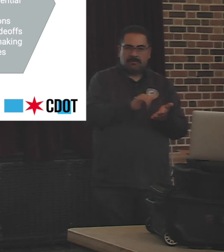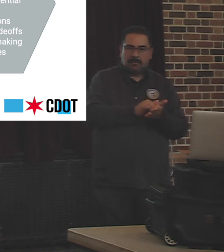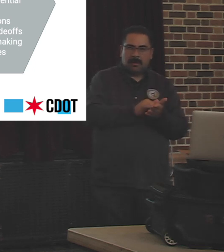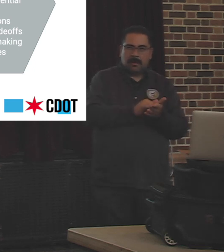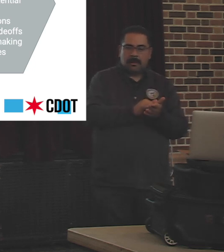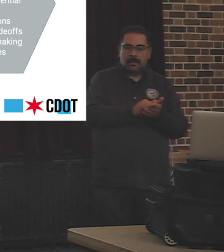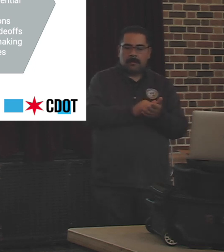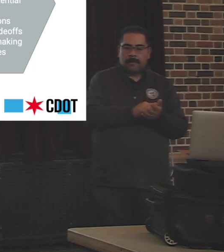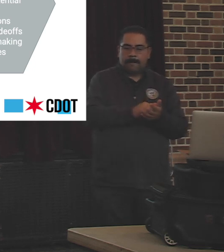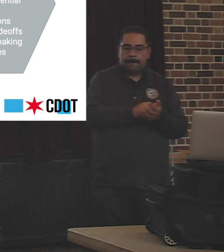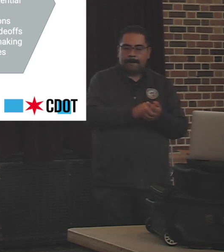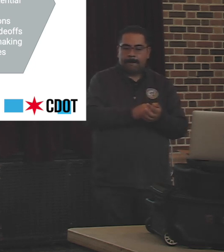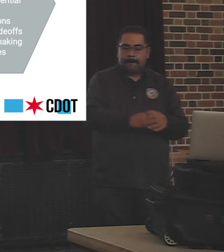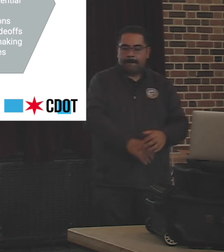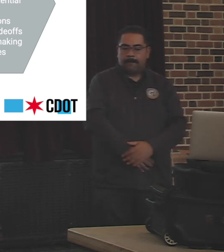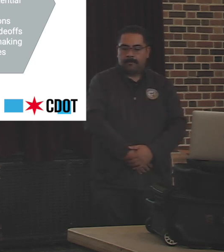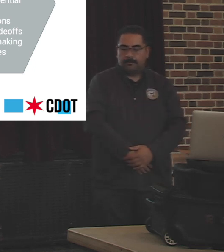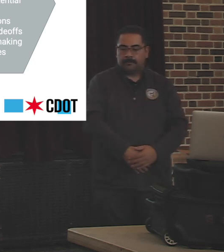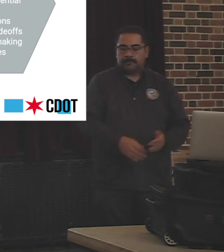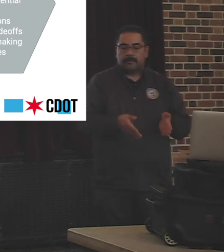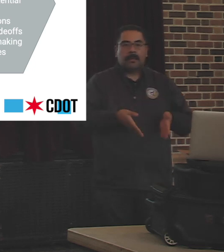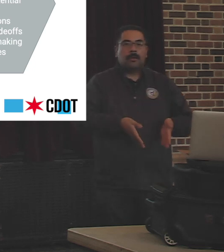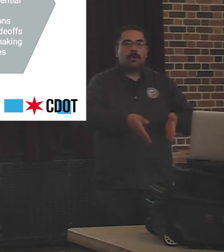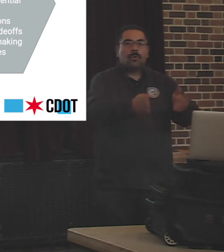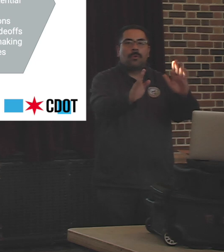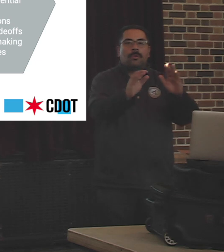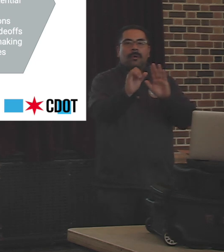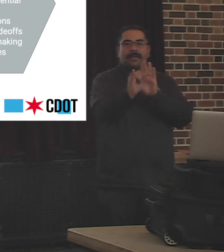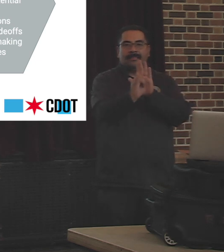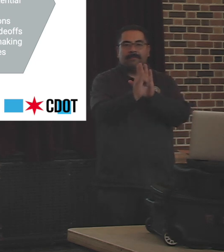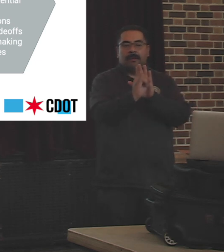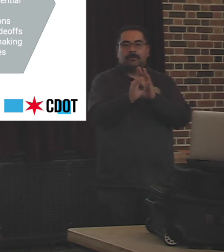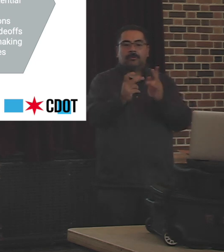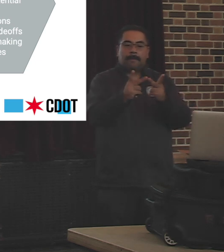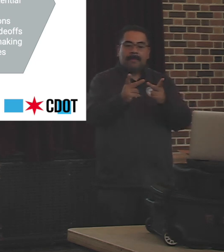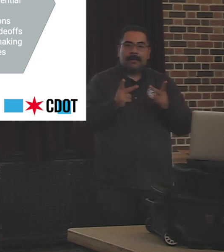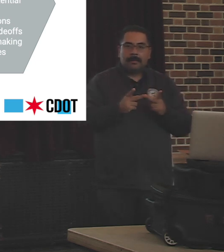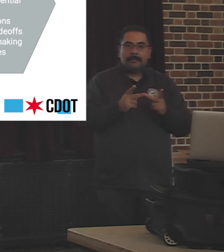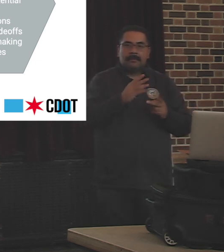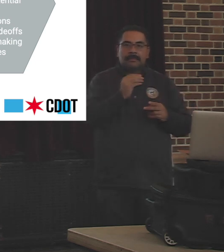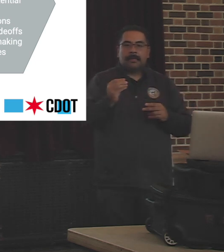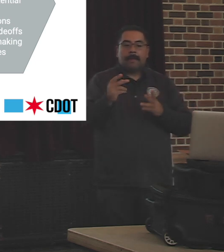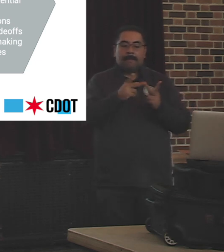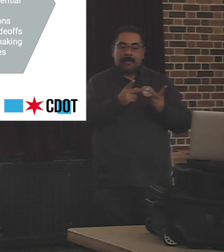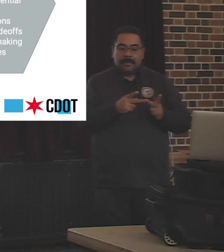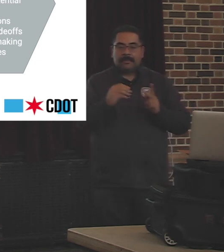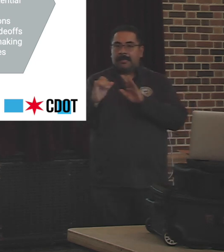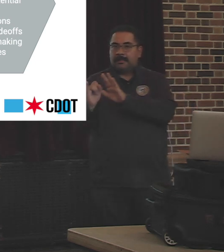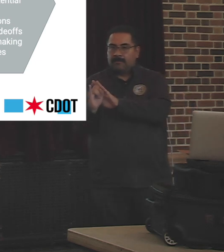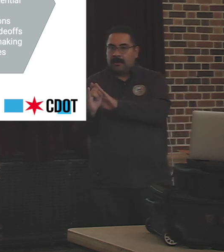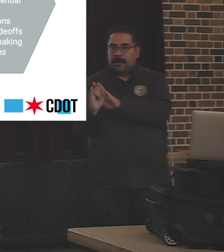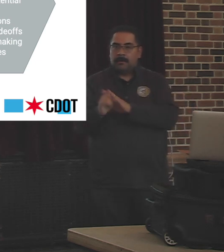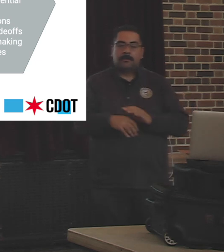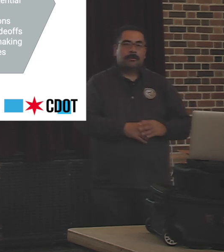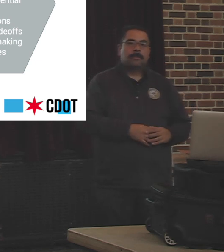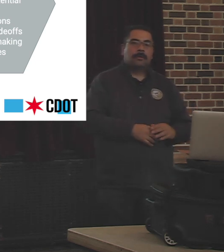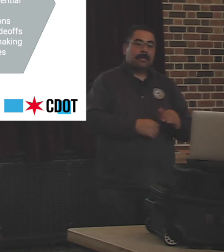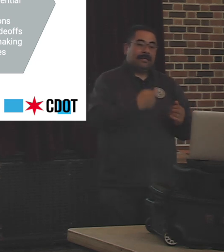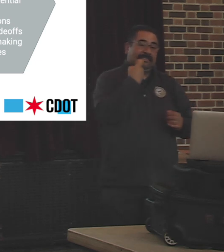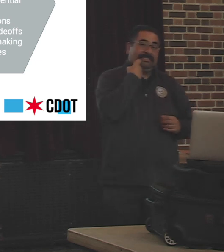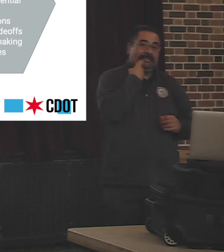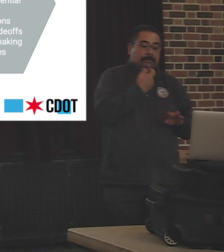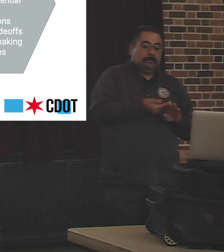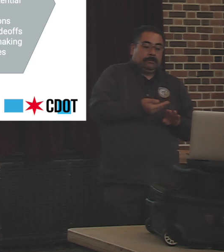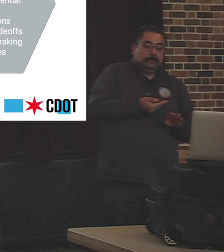of even corridor identifiers, so places and identifiers. Our latest